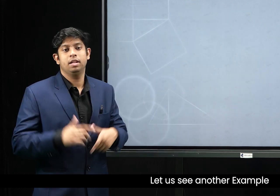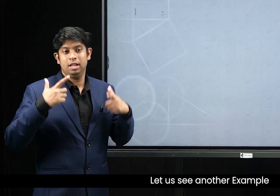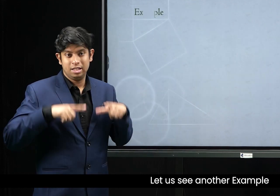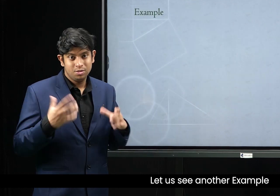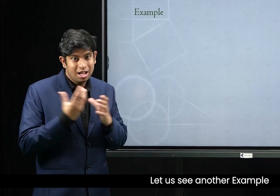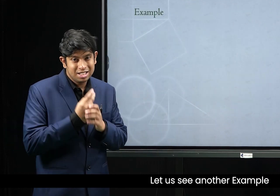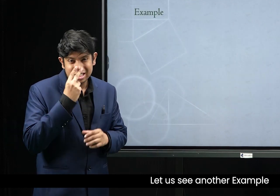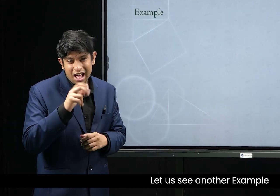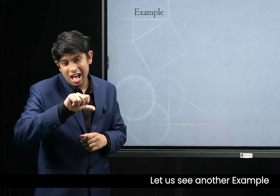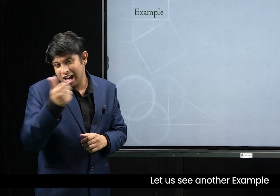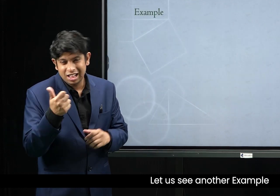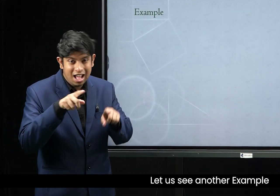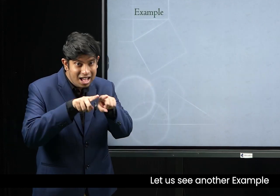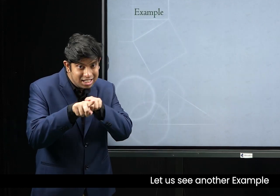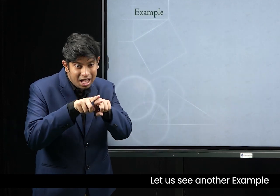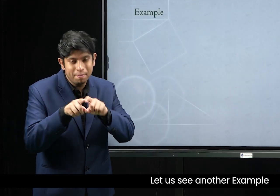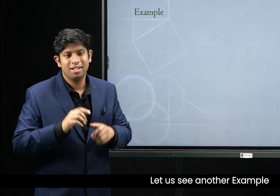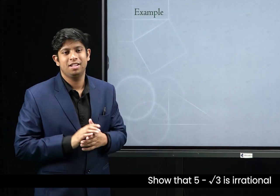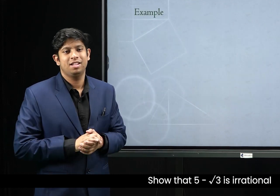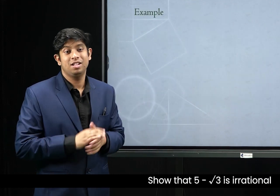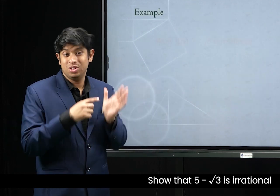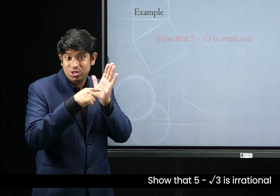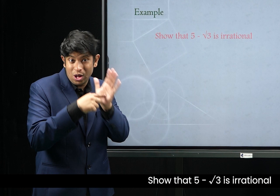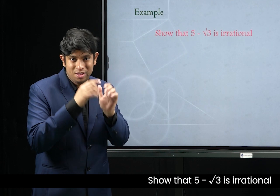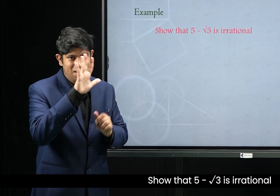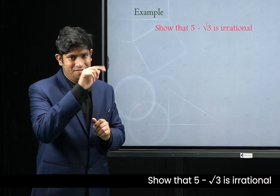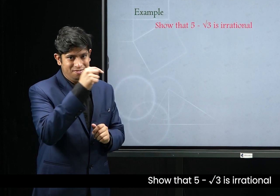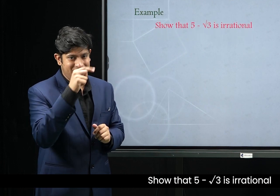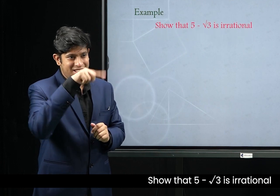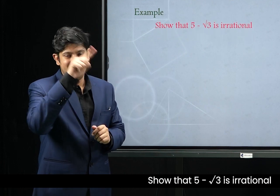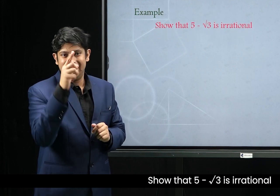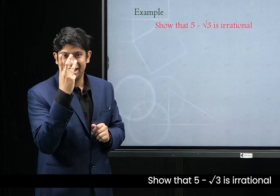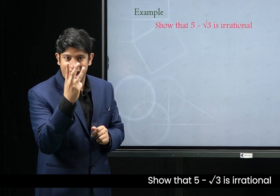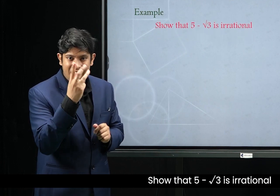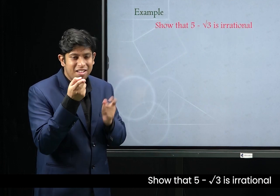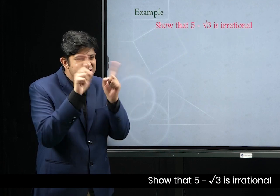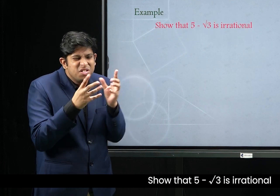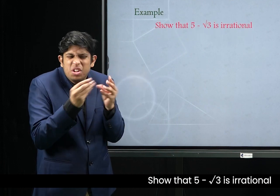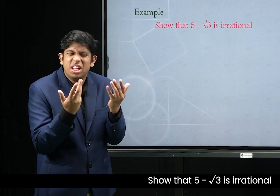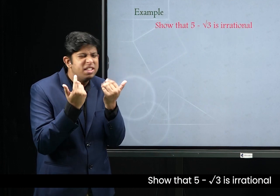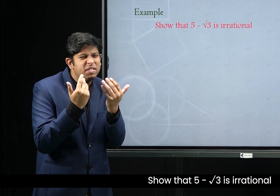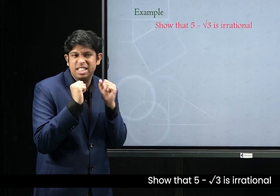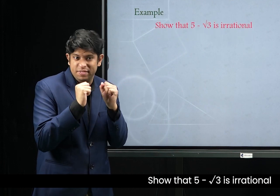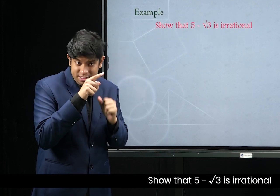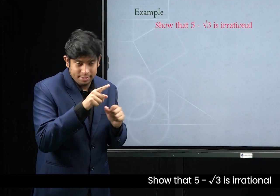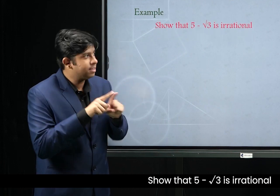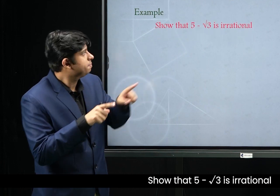Let us see another example. Show that 5 minus root 3 is irrational.